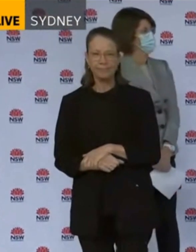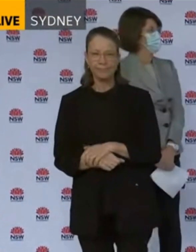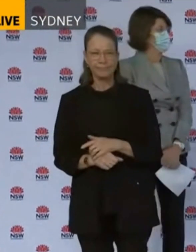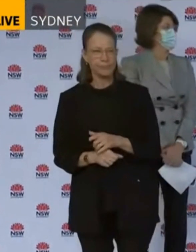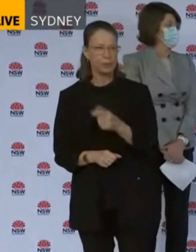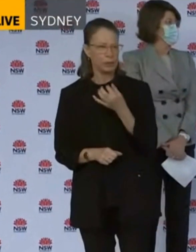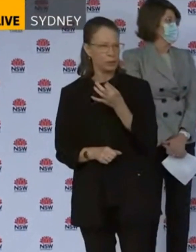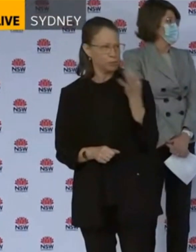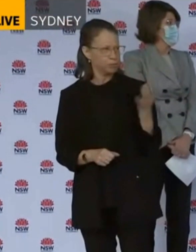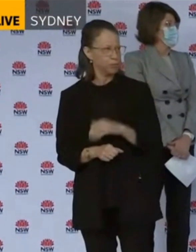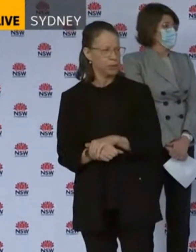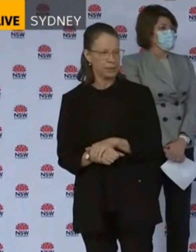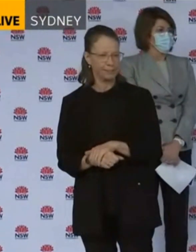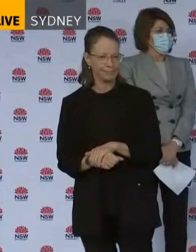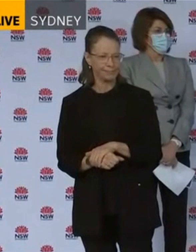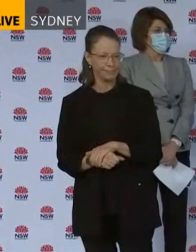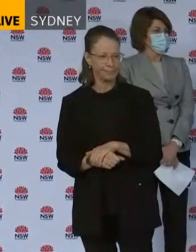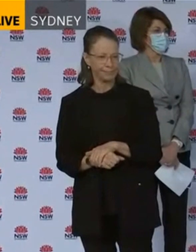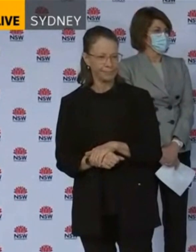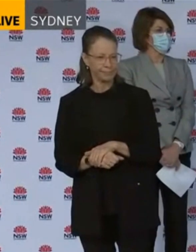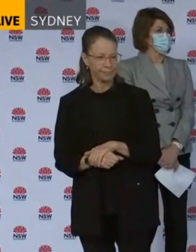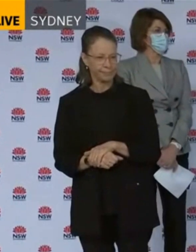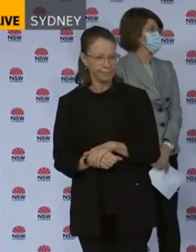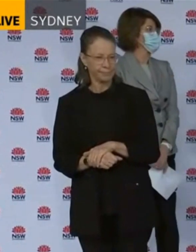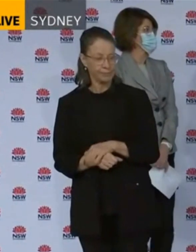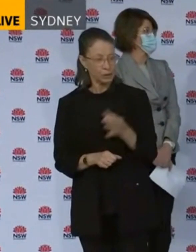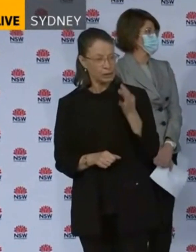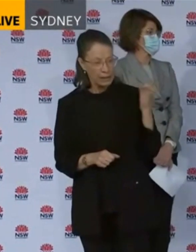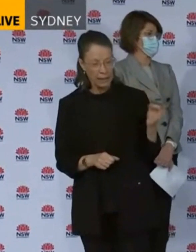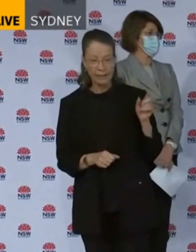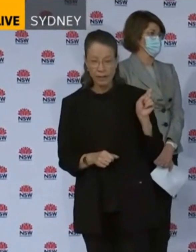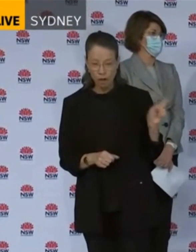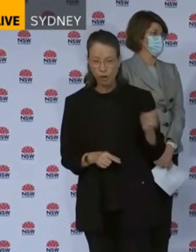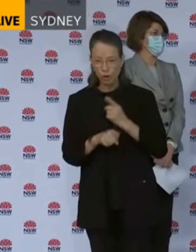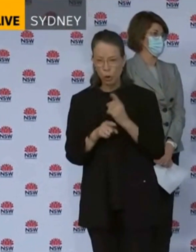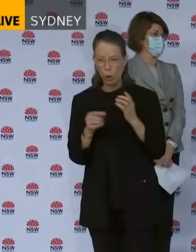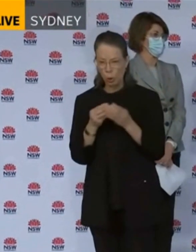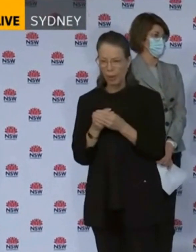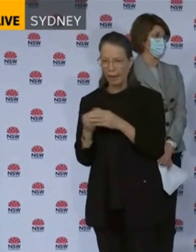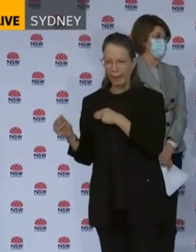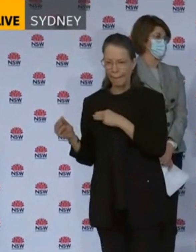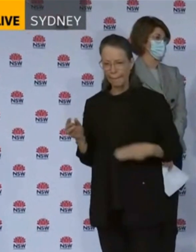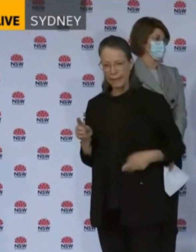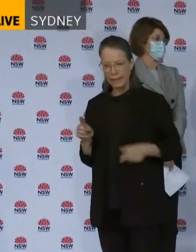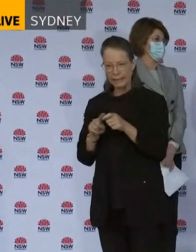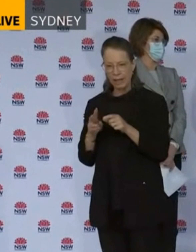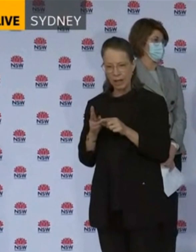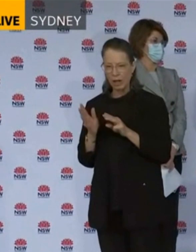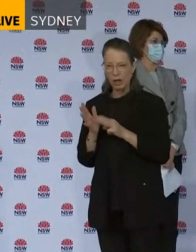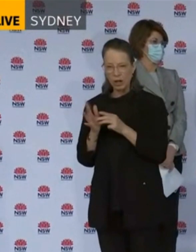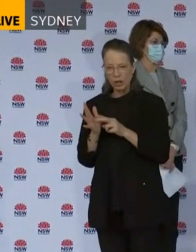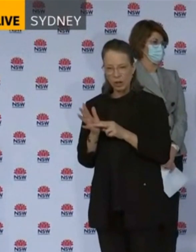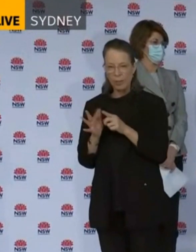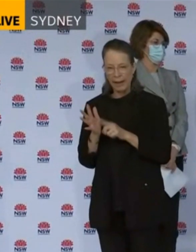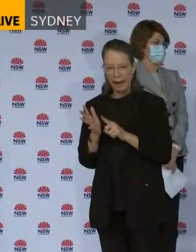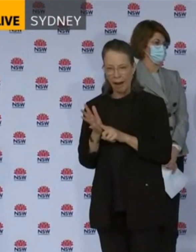just say... Did you speak to Victor Dominello or text him asking if there's a potential for him to be reclassified in the first instance